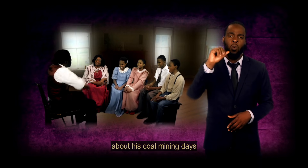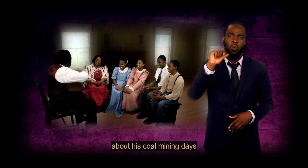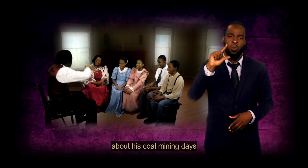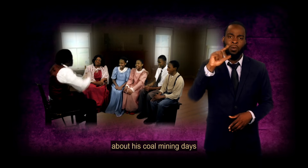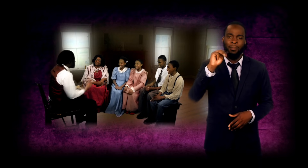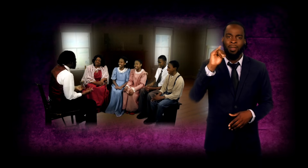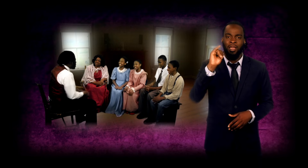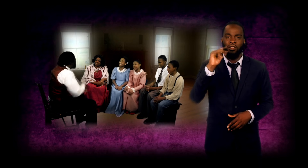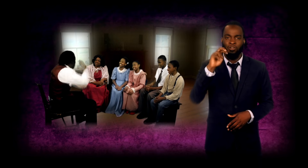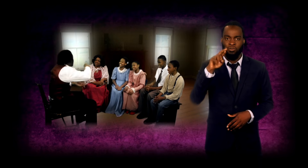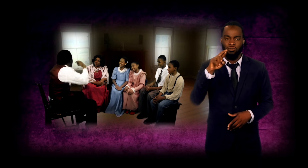days